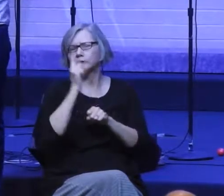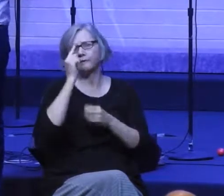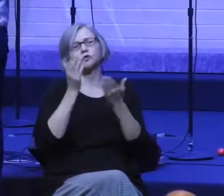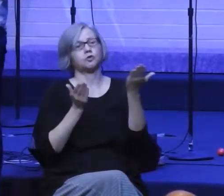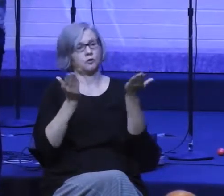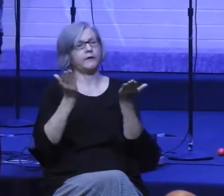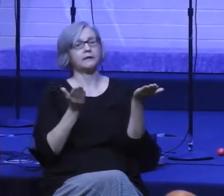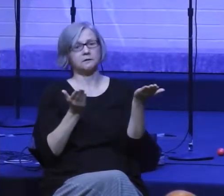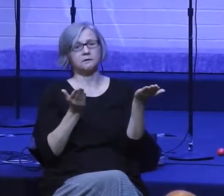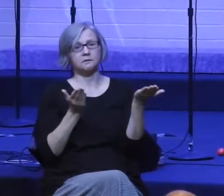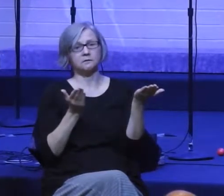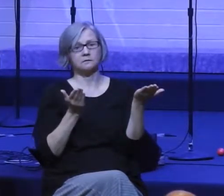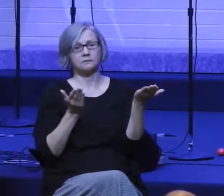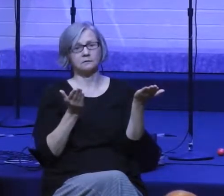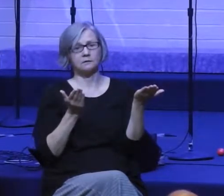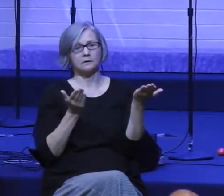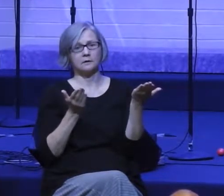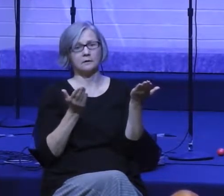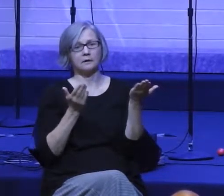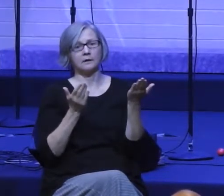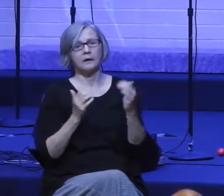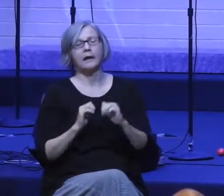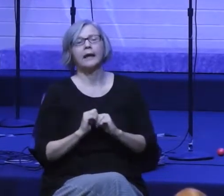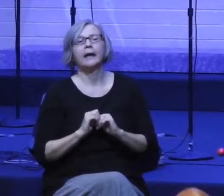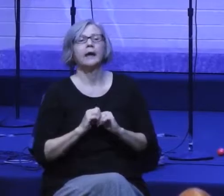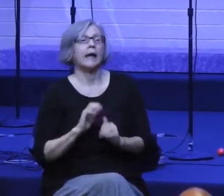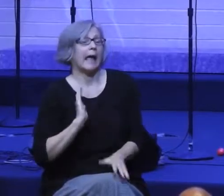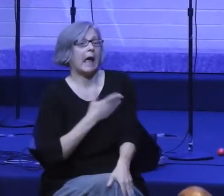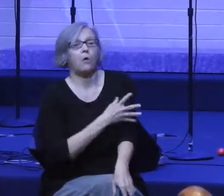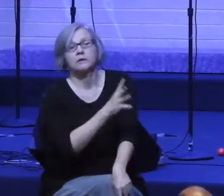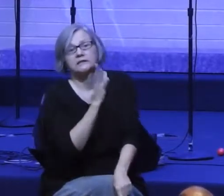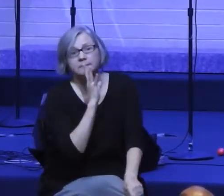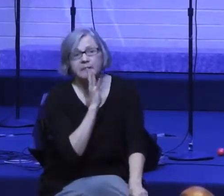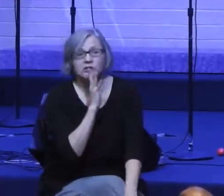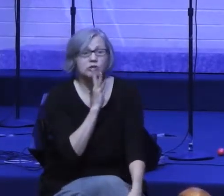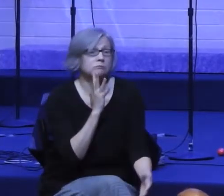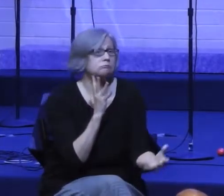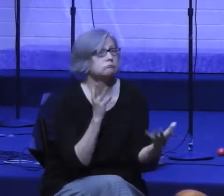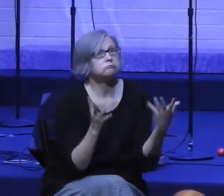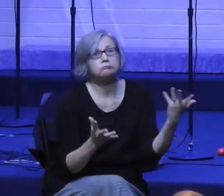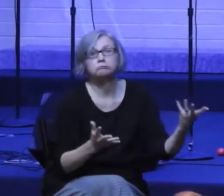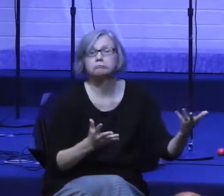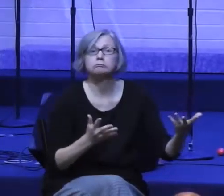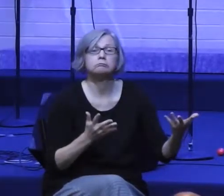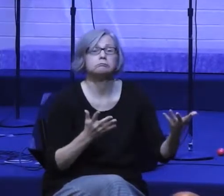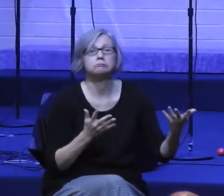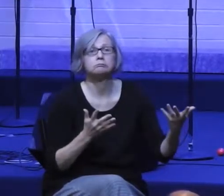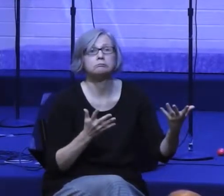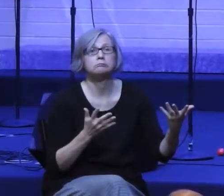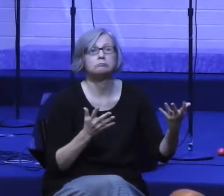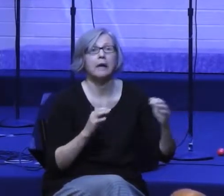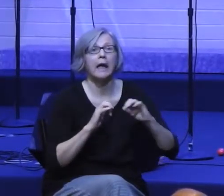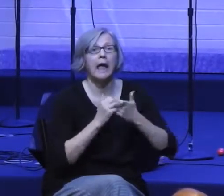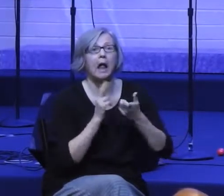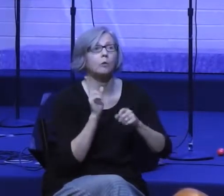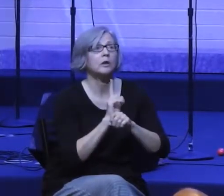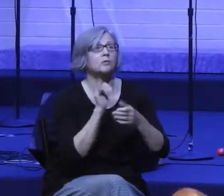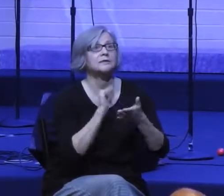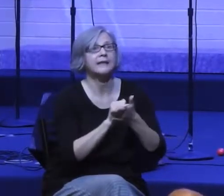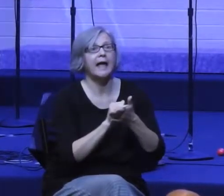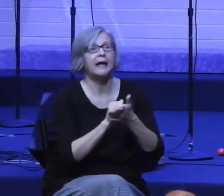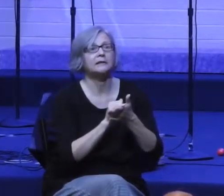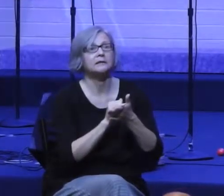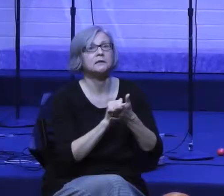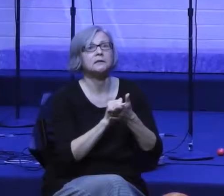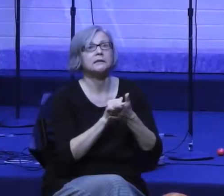offering hospitality to one another? By using whatever gift you have, it does not matter what your gift is, whatever gift